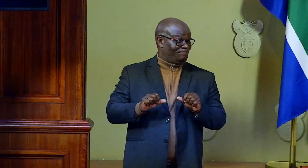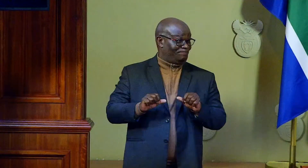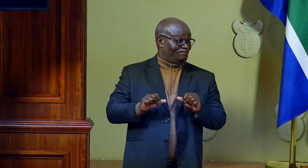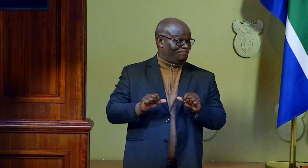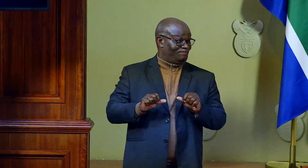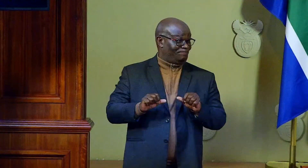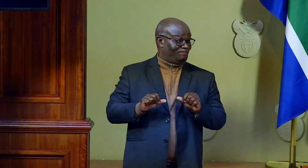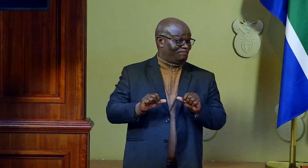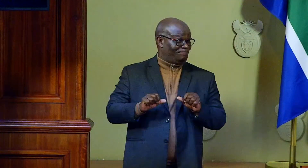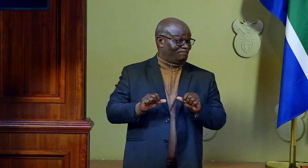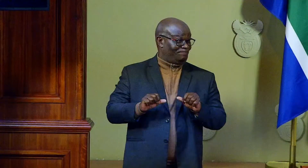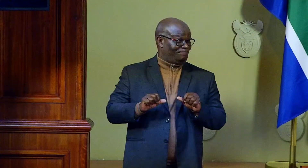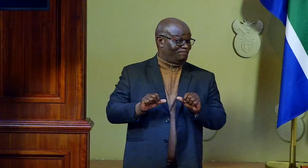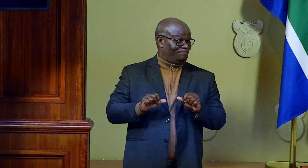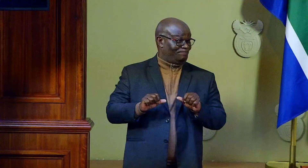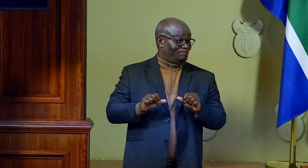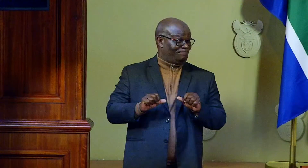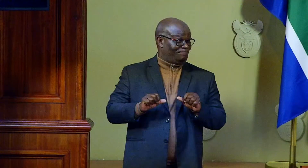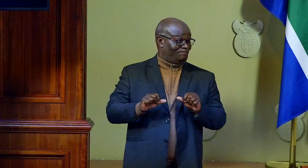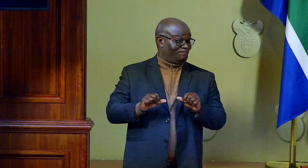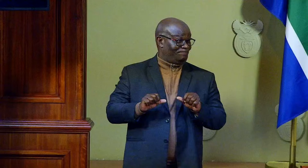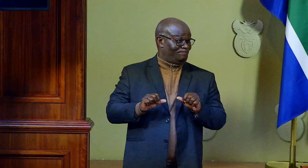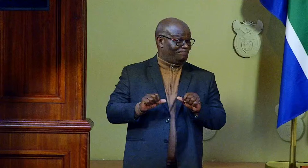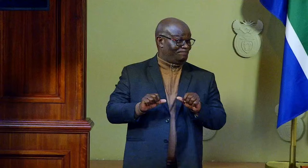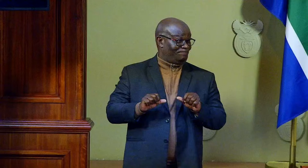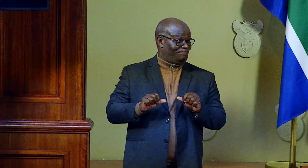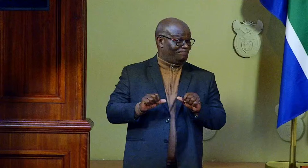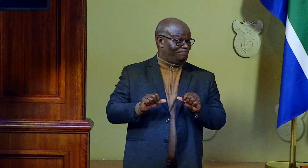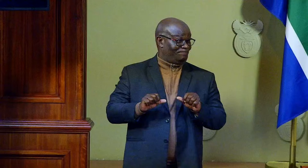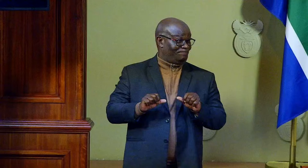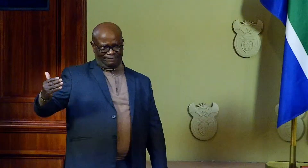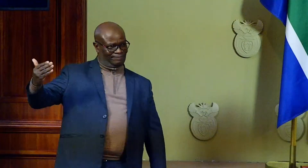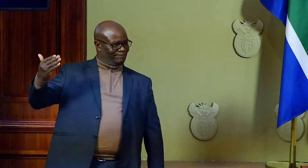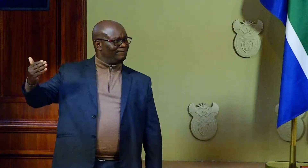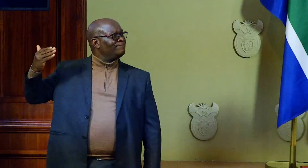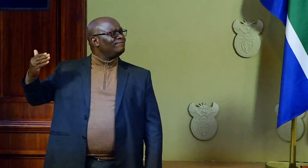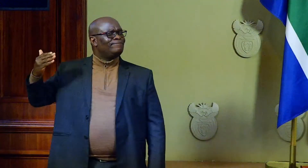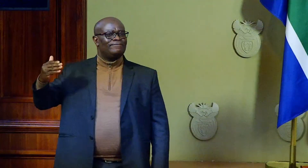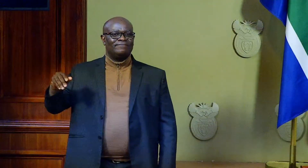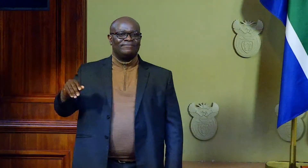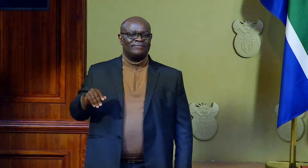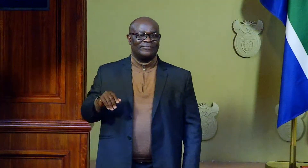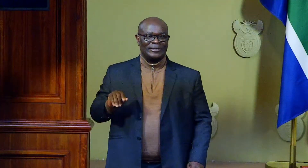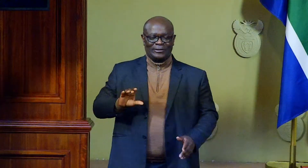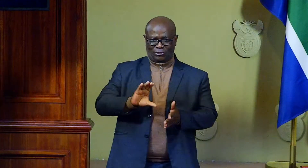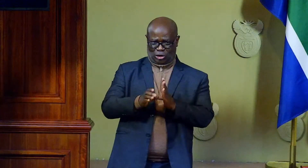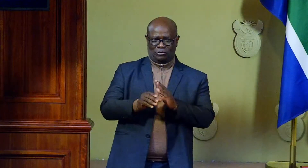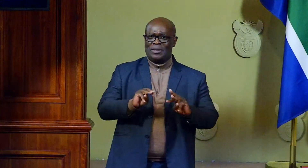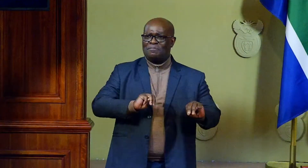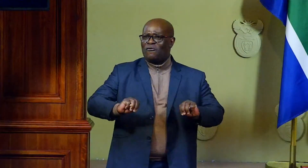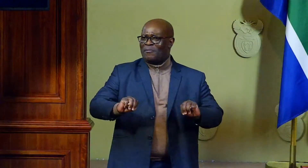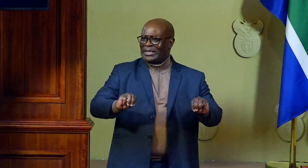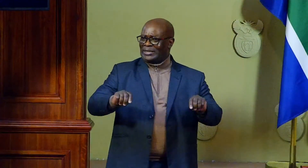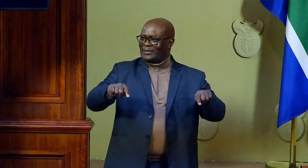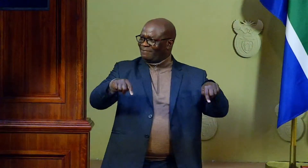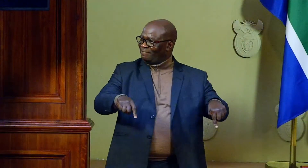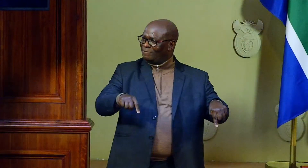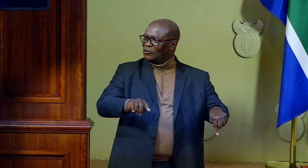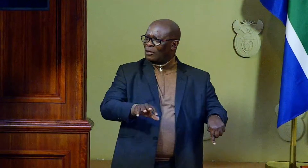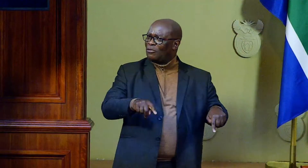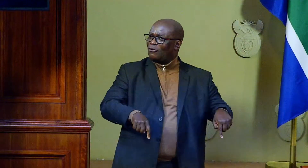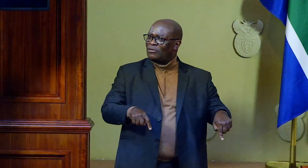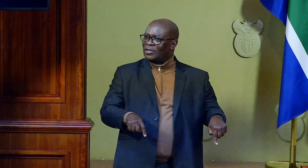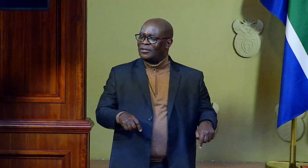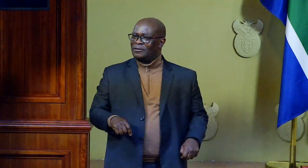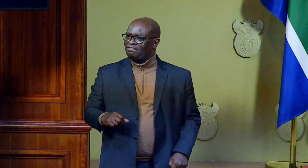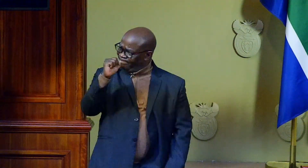where to end up where I am to end the journey. But I realized one thing. I remember one thing in the 1980s, there